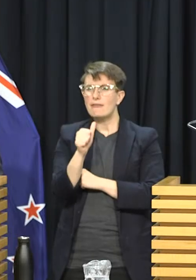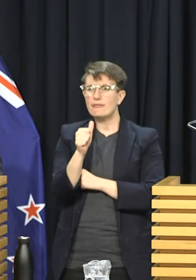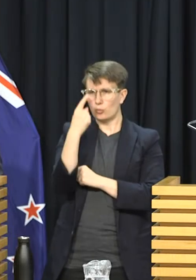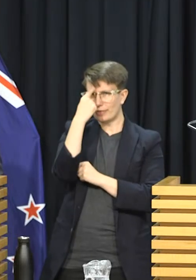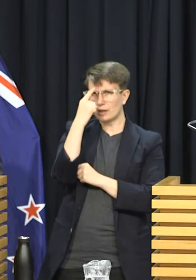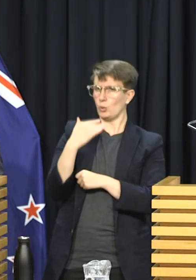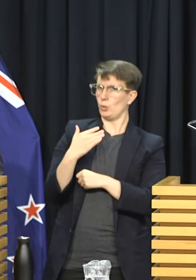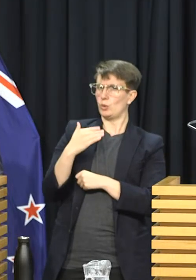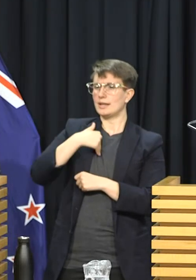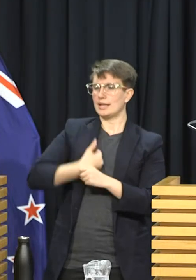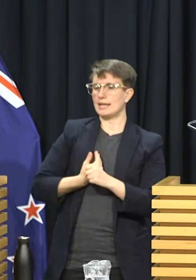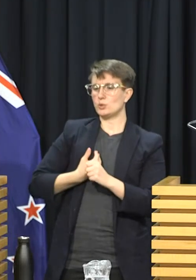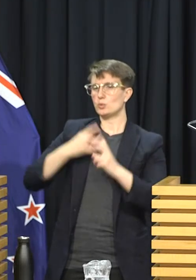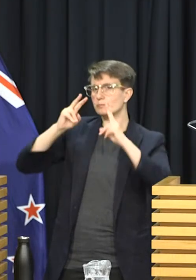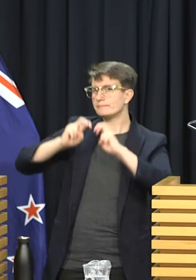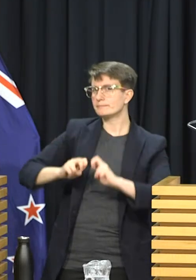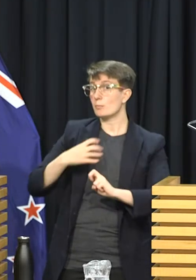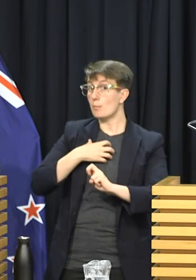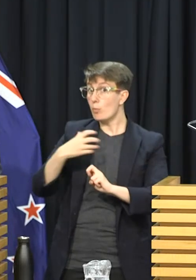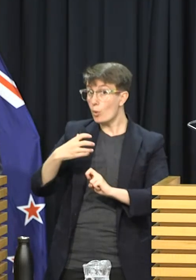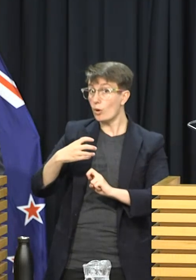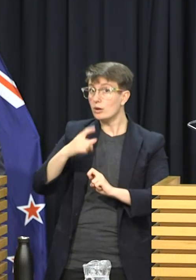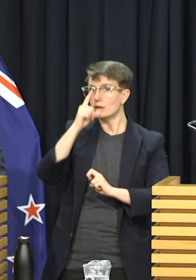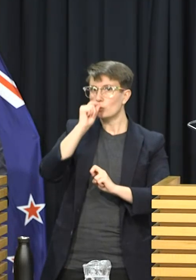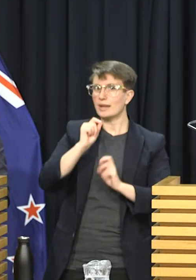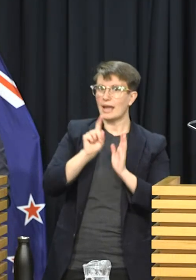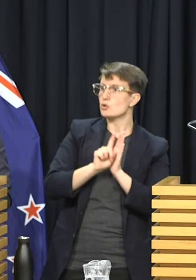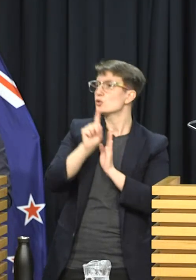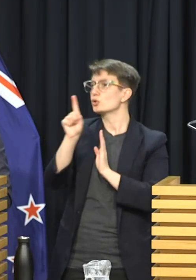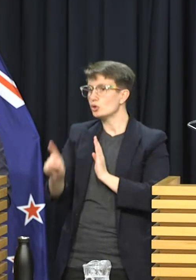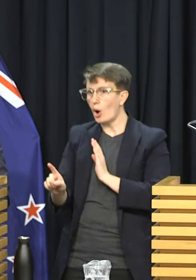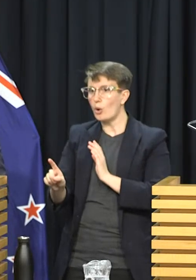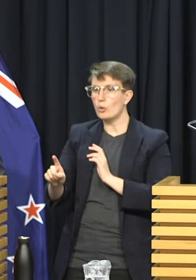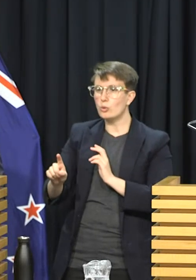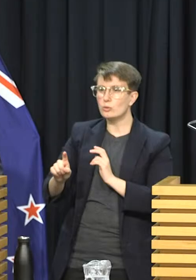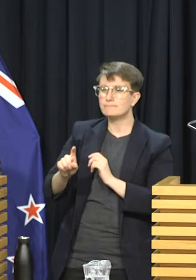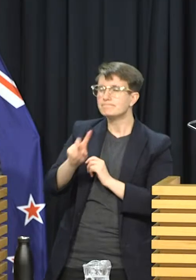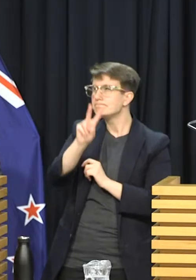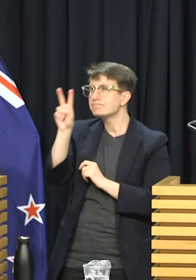was in the Pullman, with people going and doing physical inspections of those